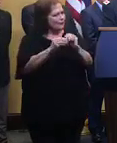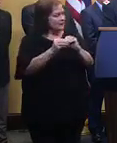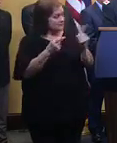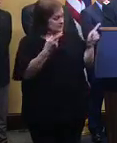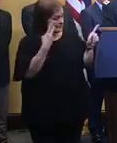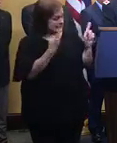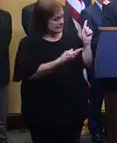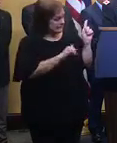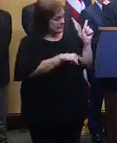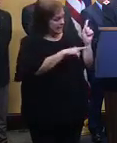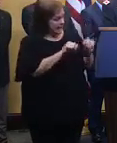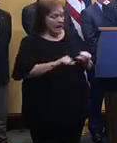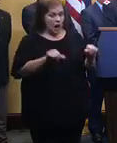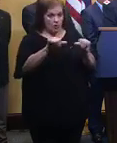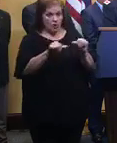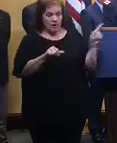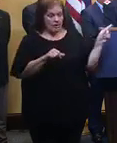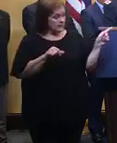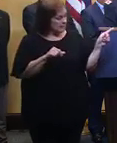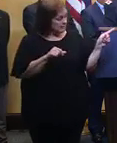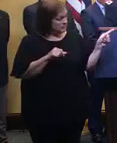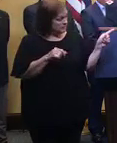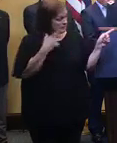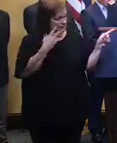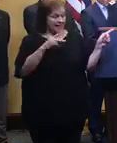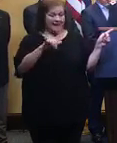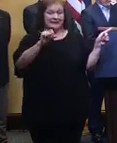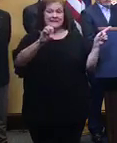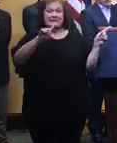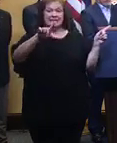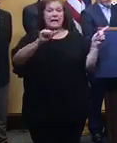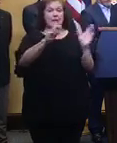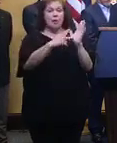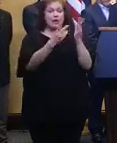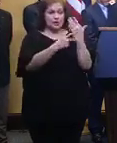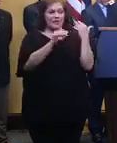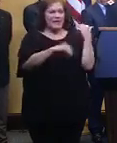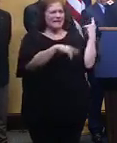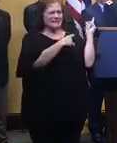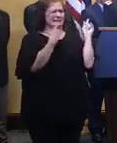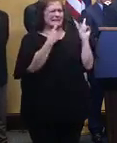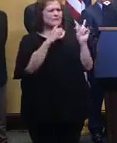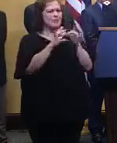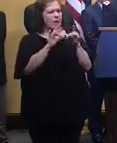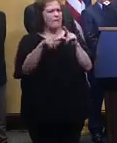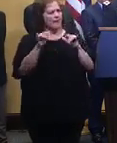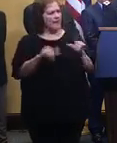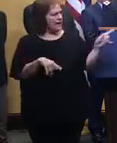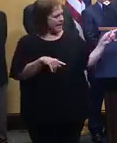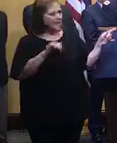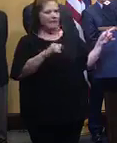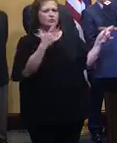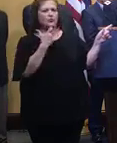again the areas here of the SELA projects that Colonel Murphy is speaking about, and they are in